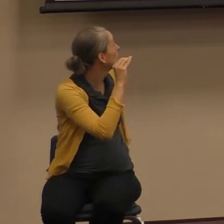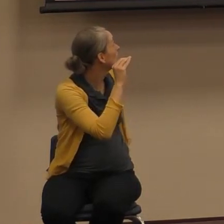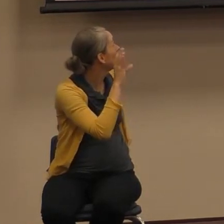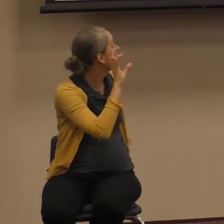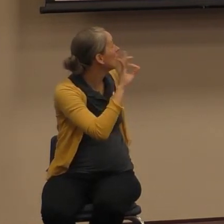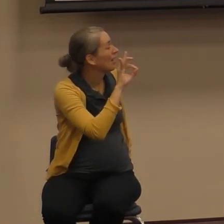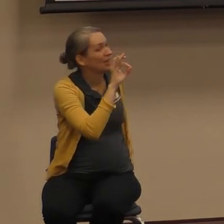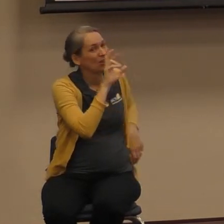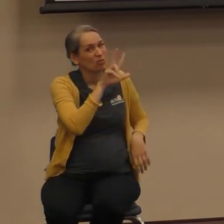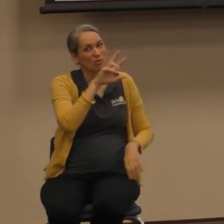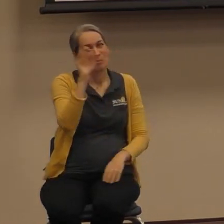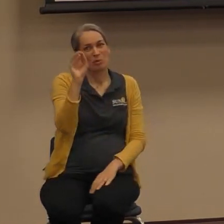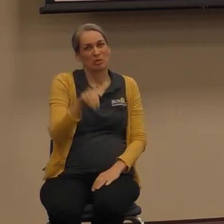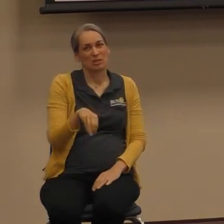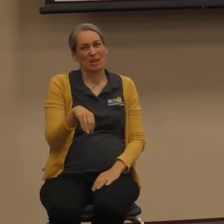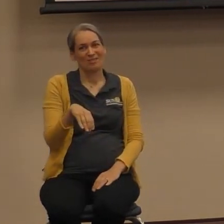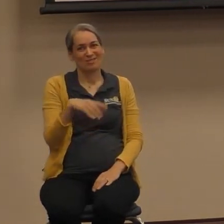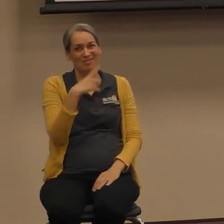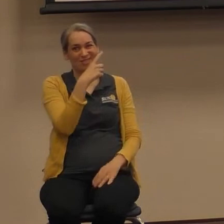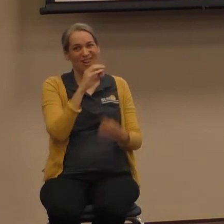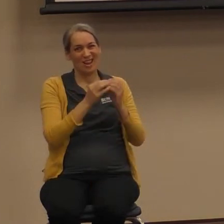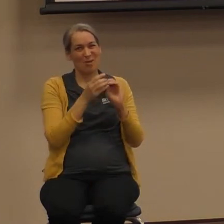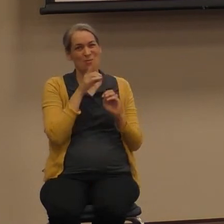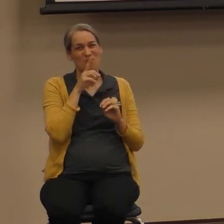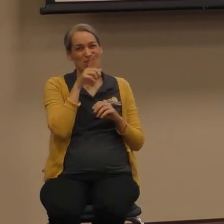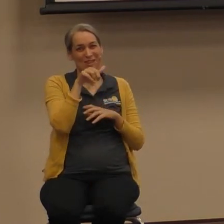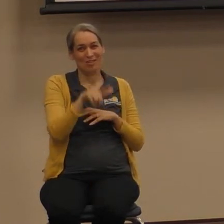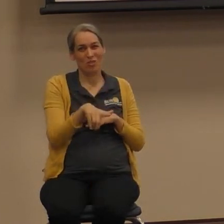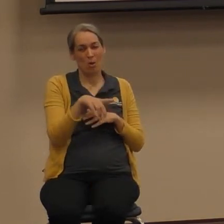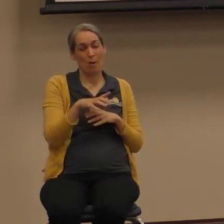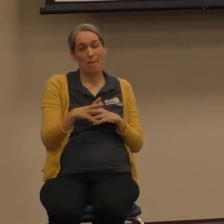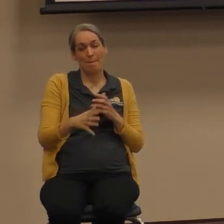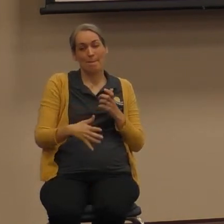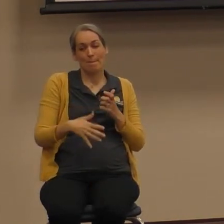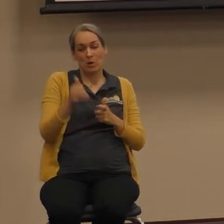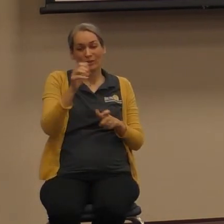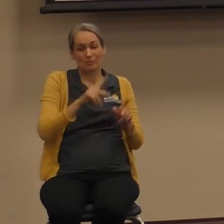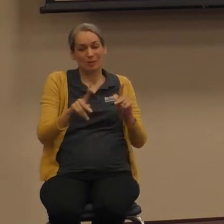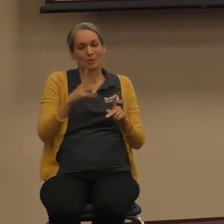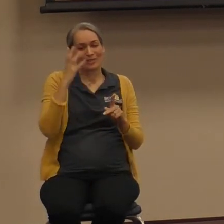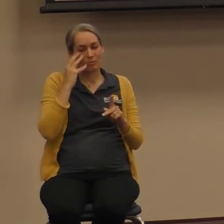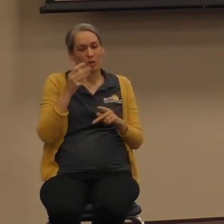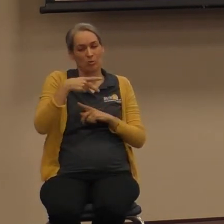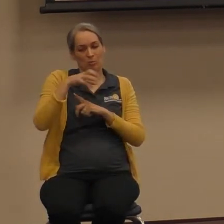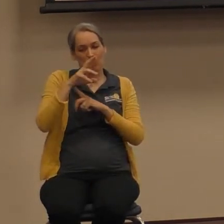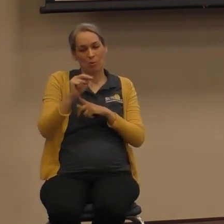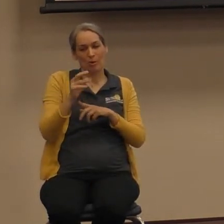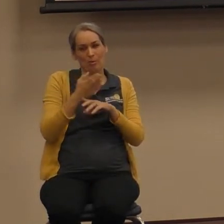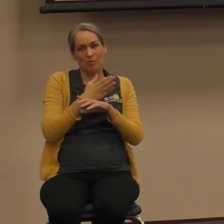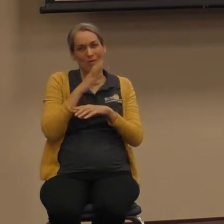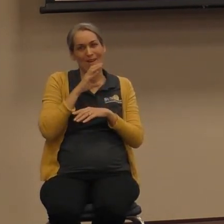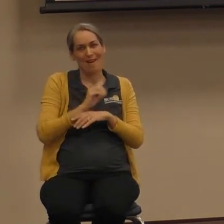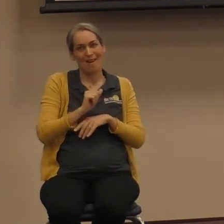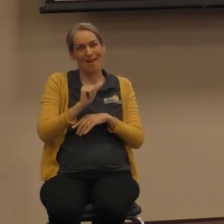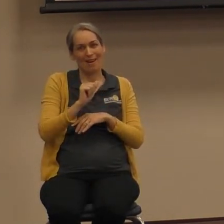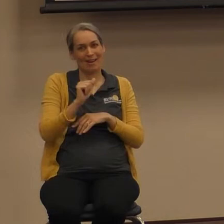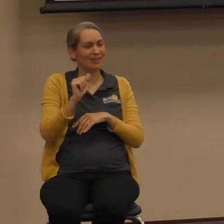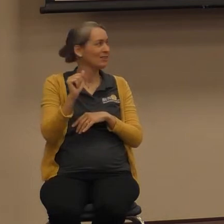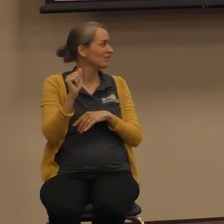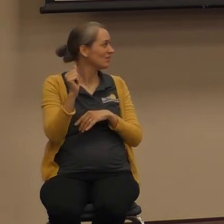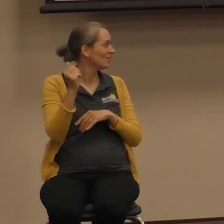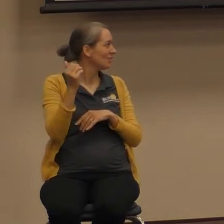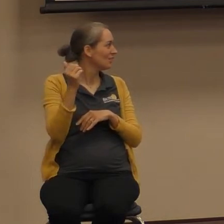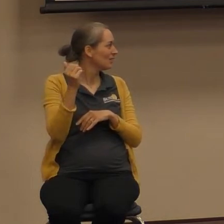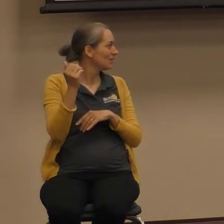Working in this, I don't ever come across somebody who has not already come across it, really by the age of 15. The porn industry's annual revenue is more,